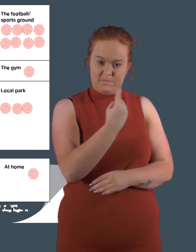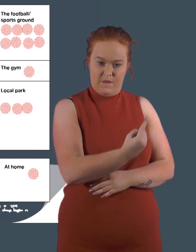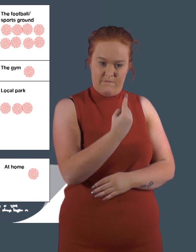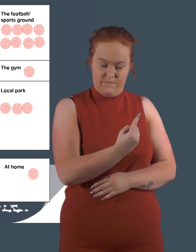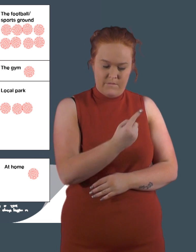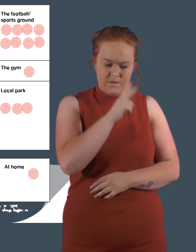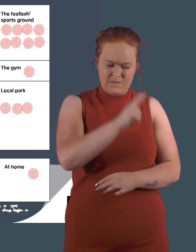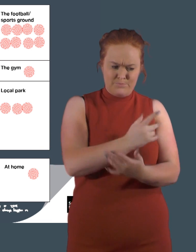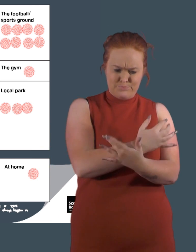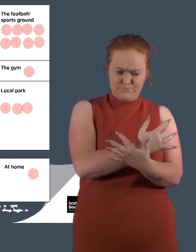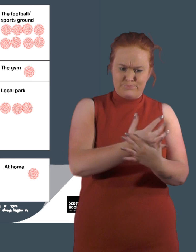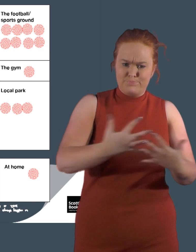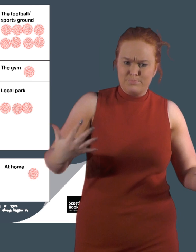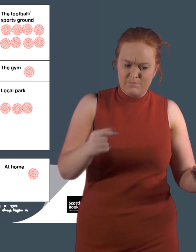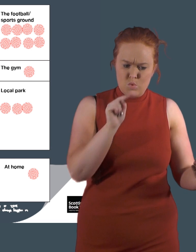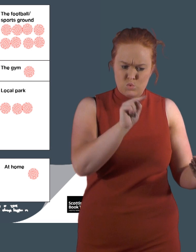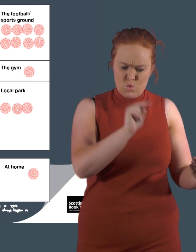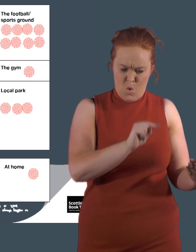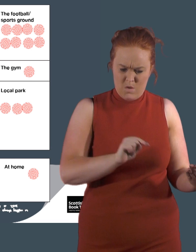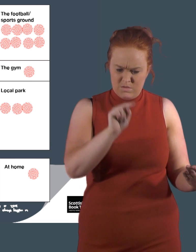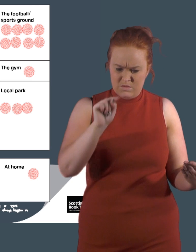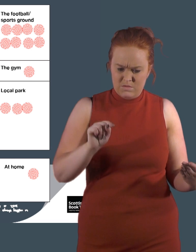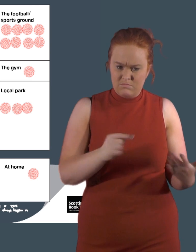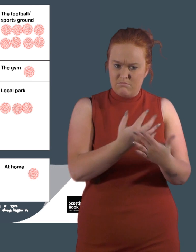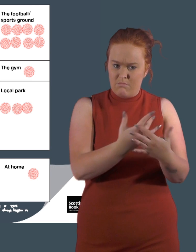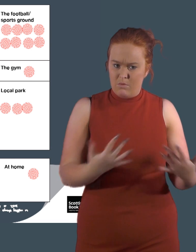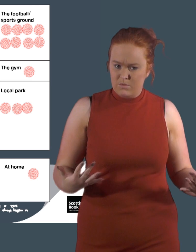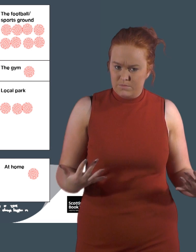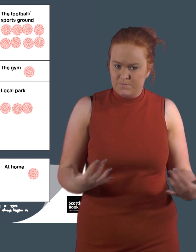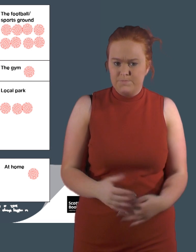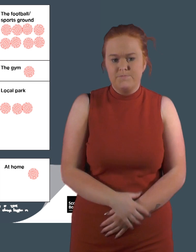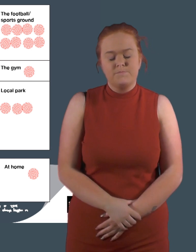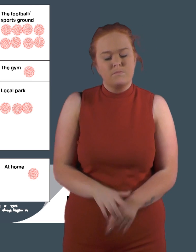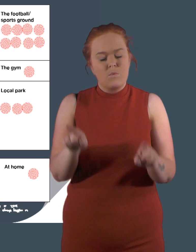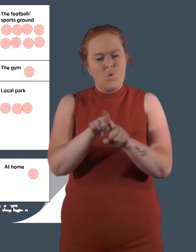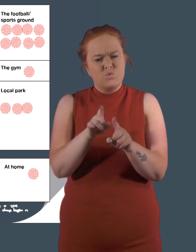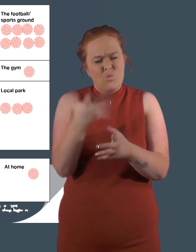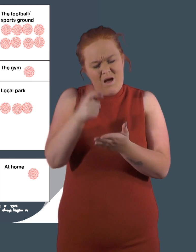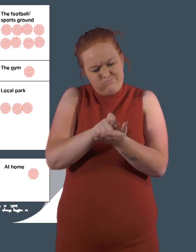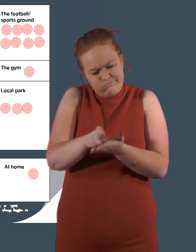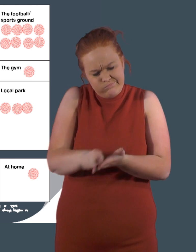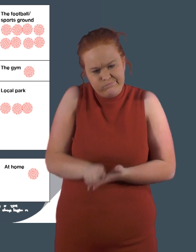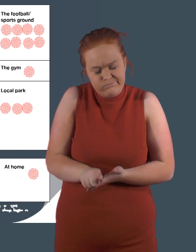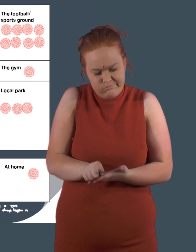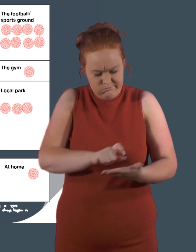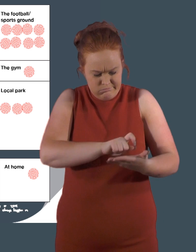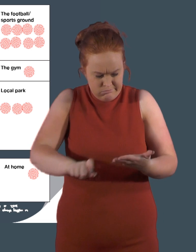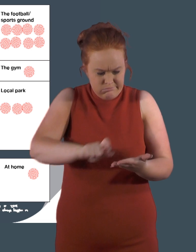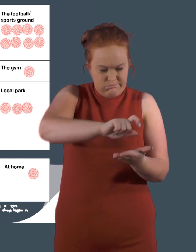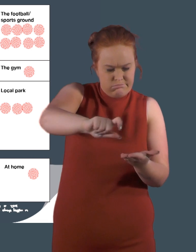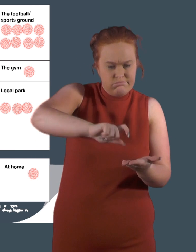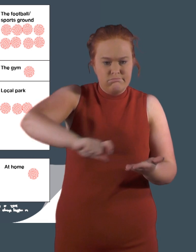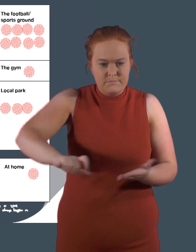handwritten notes that you can see here just say can happen anywhere. When we discussed the maps in the